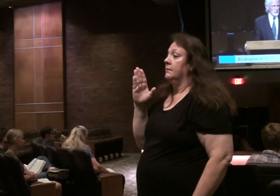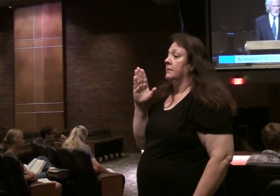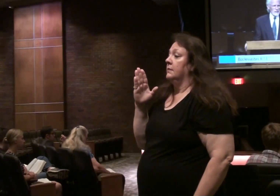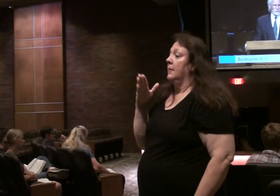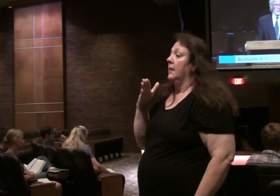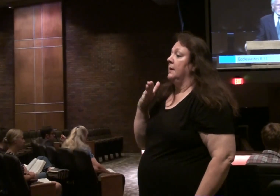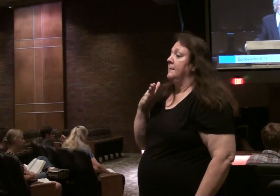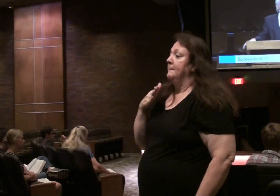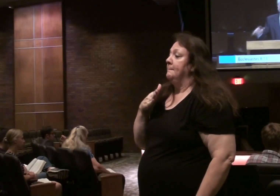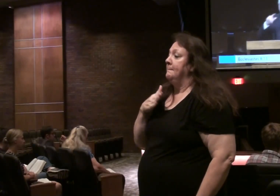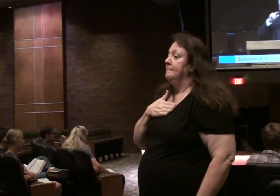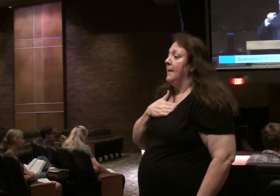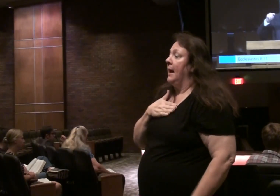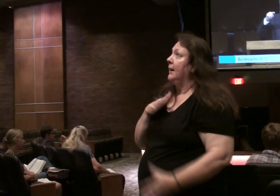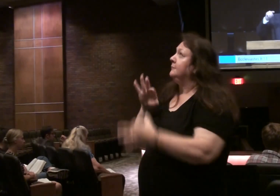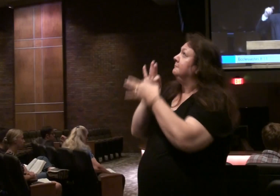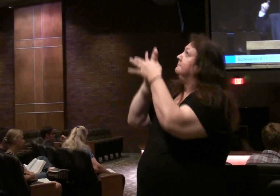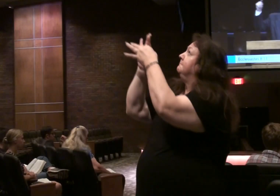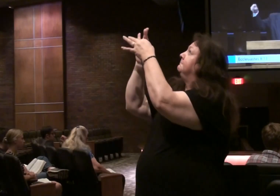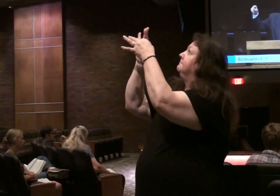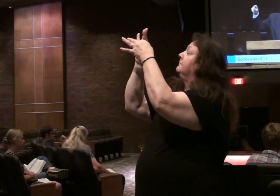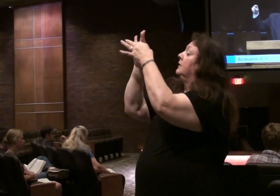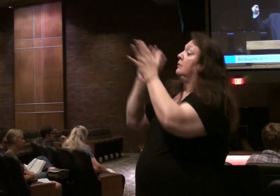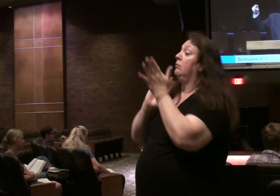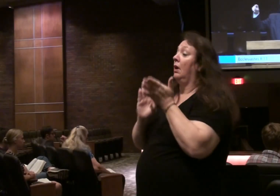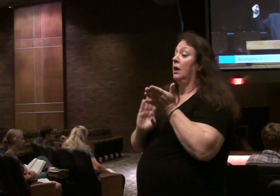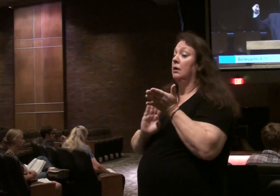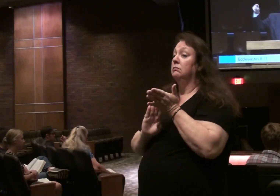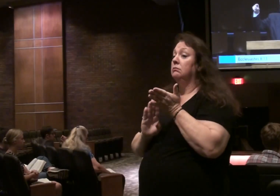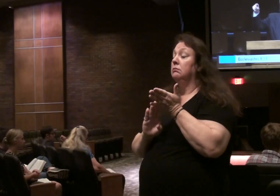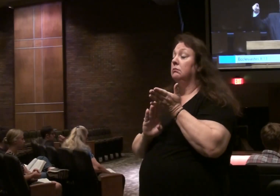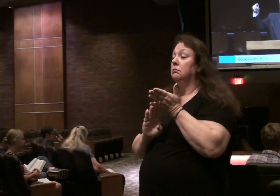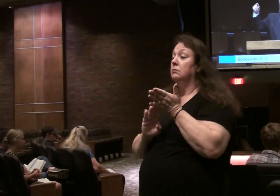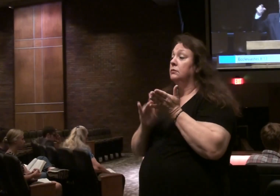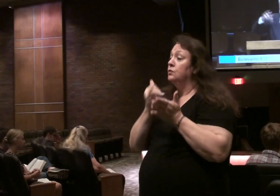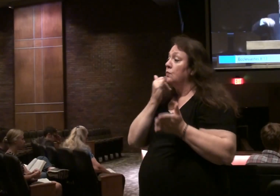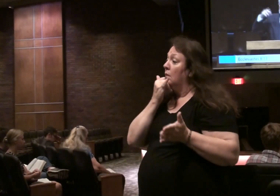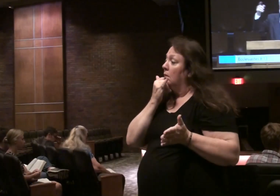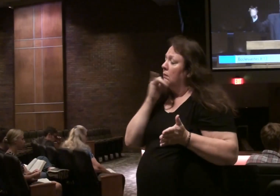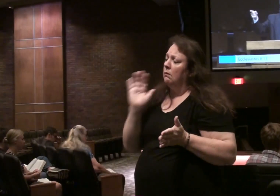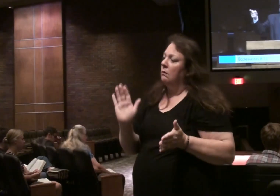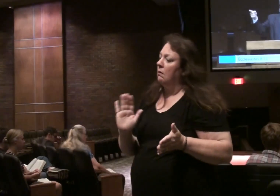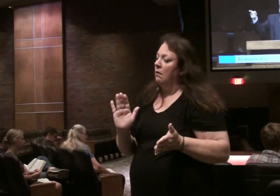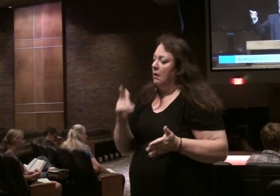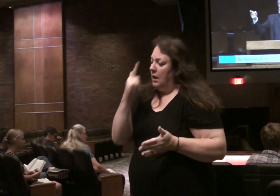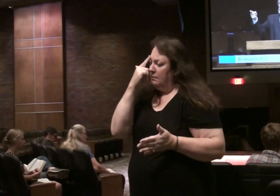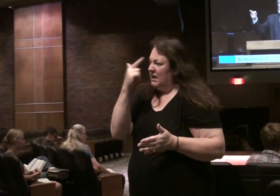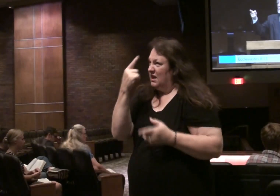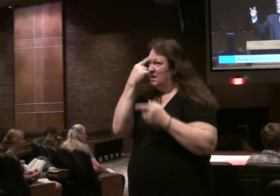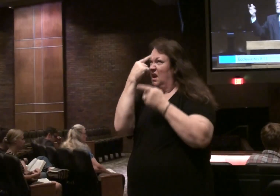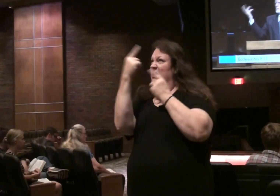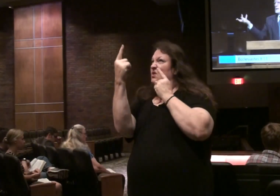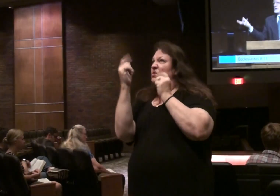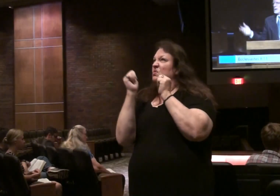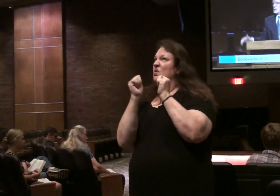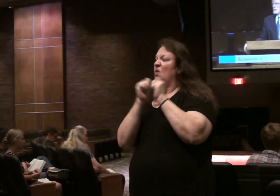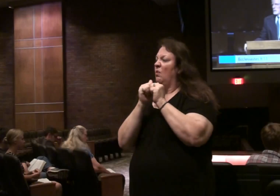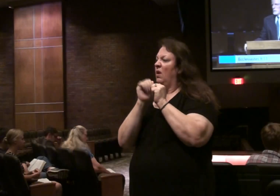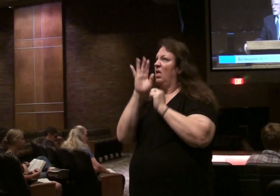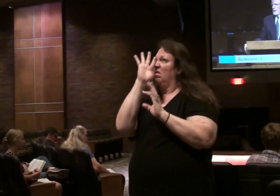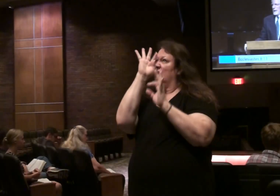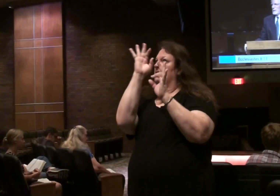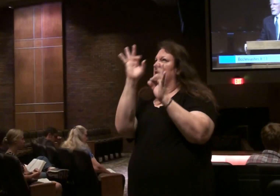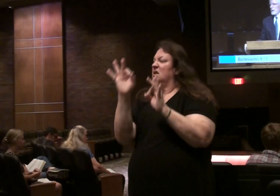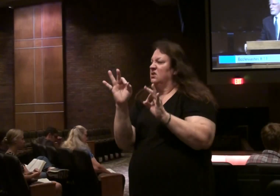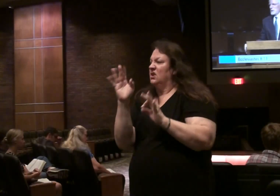Our prime allegiance is to Him, but I don't want to use that as an excuse. As a believer, just because I disagree with the decisions